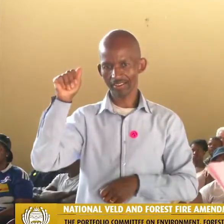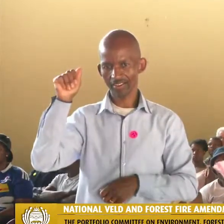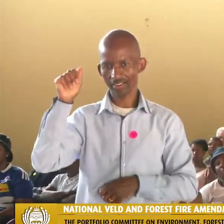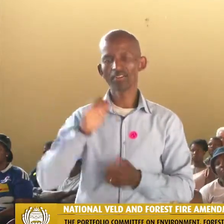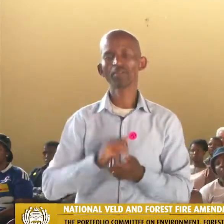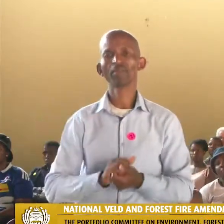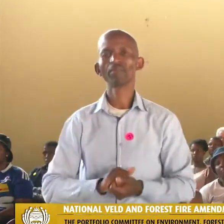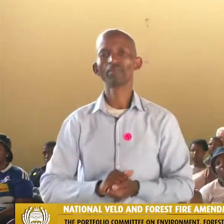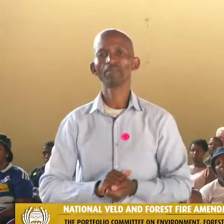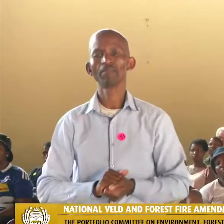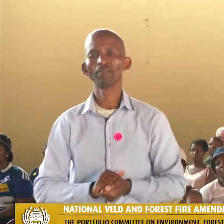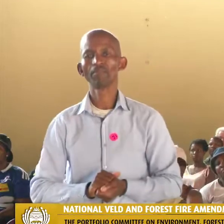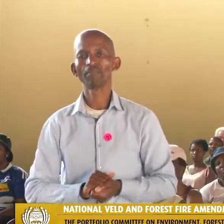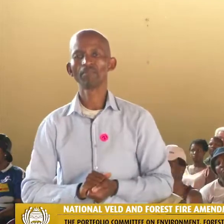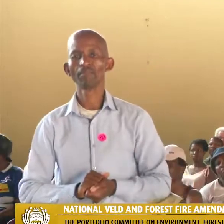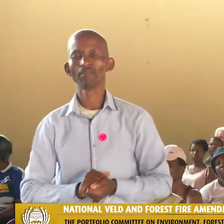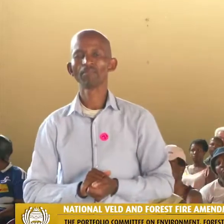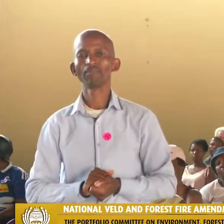Matsidiso Nkwira.